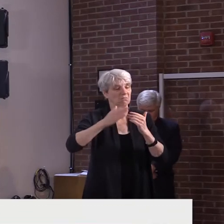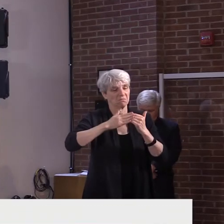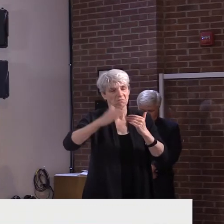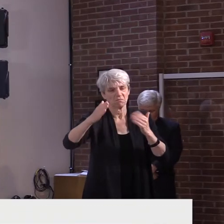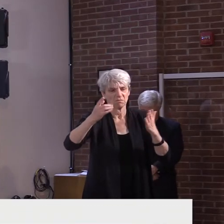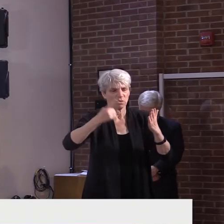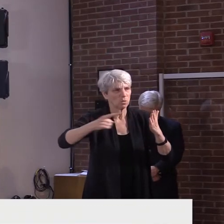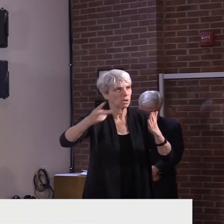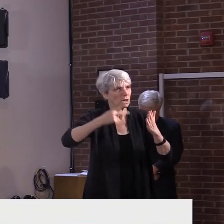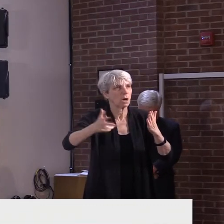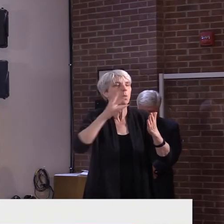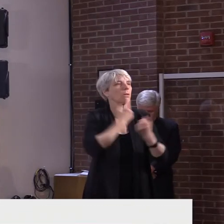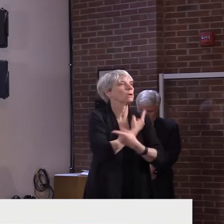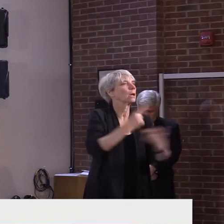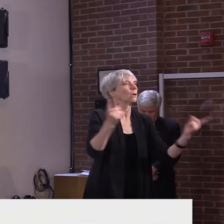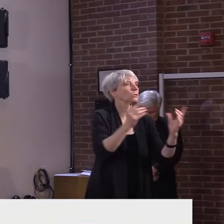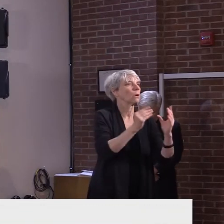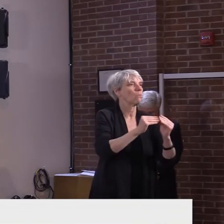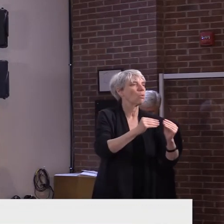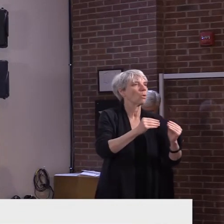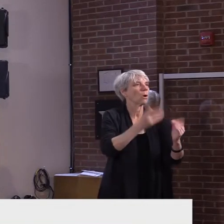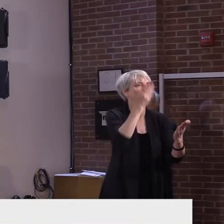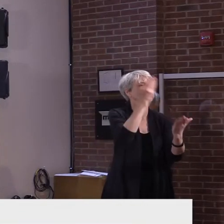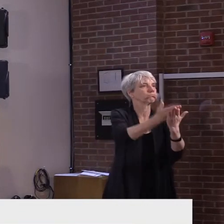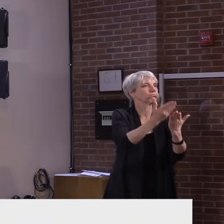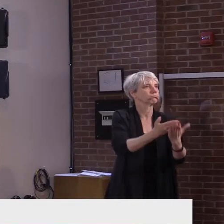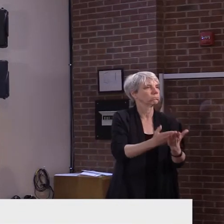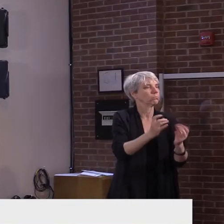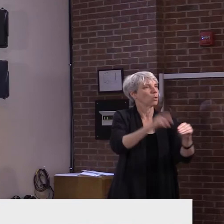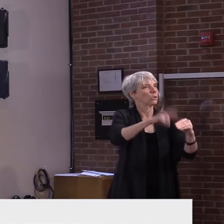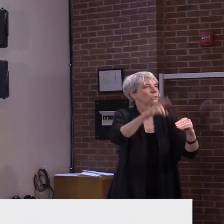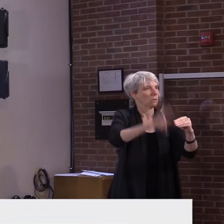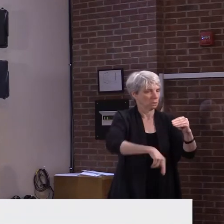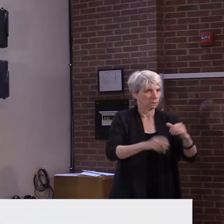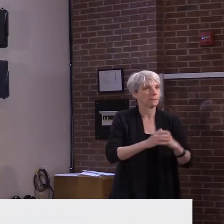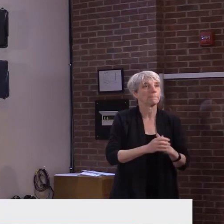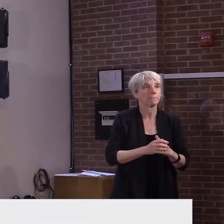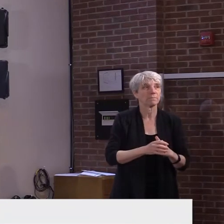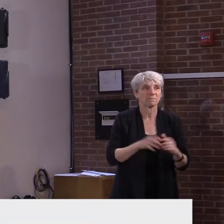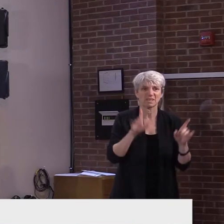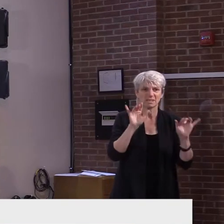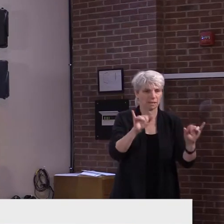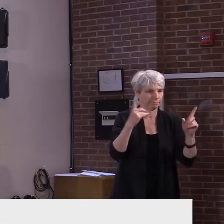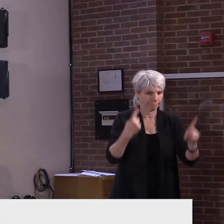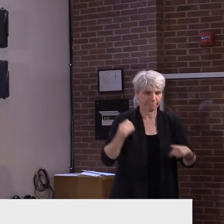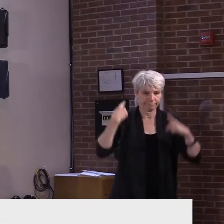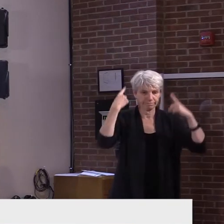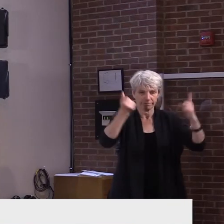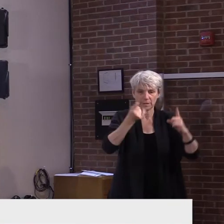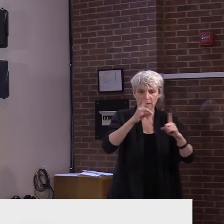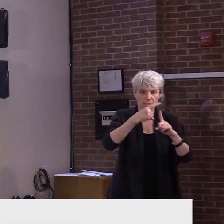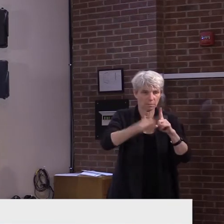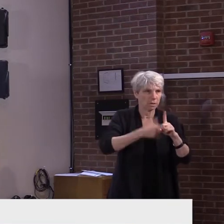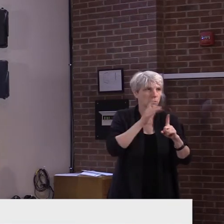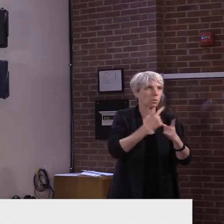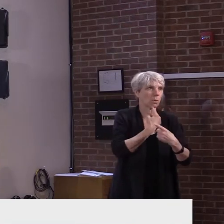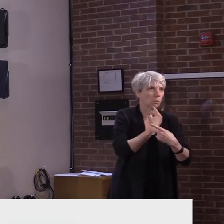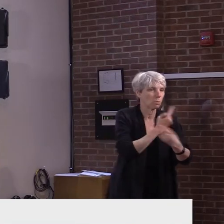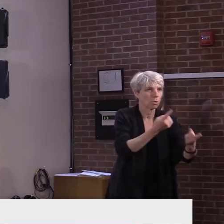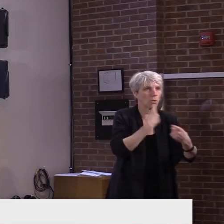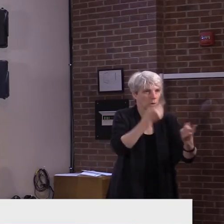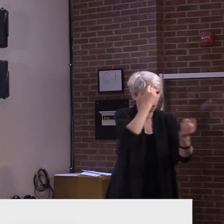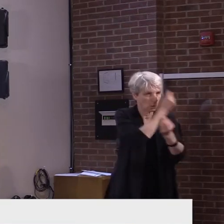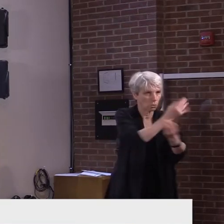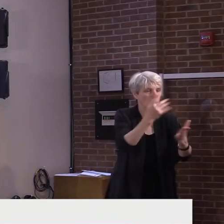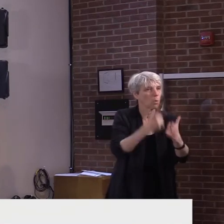next several weeks. As we have throughout the pandemic, we'll keep everyone highly informed as this develops.